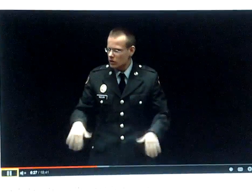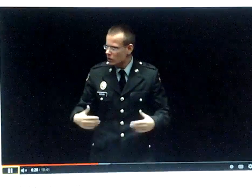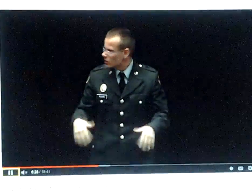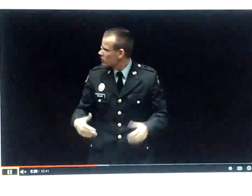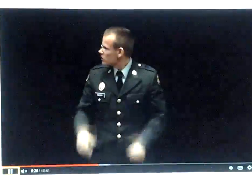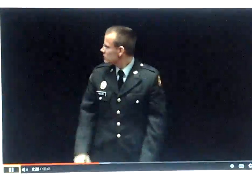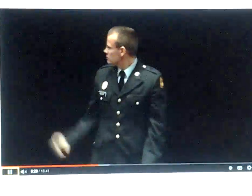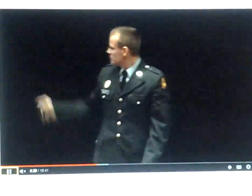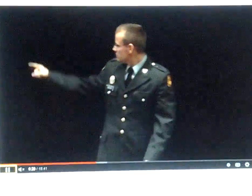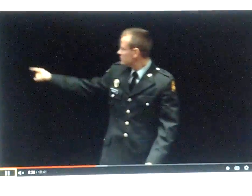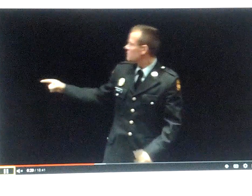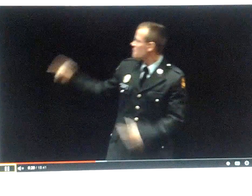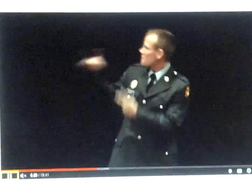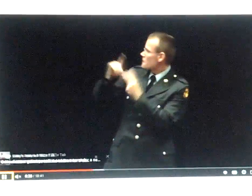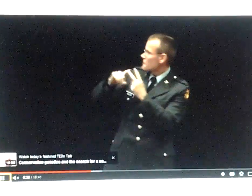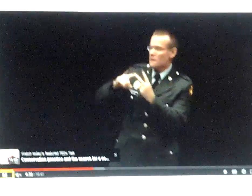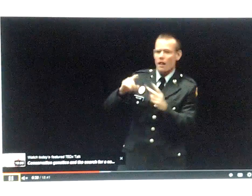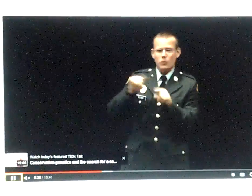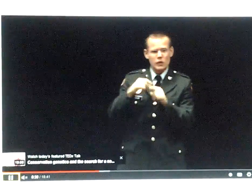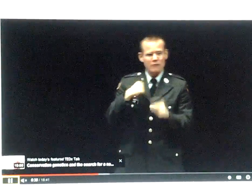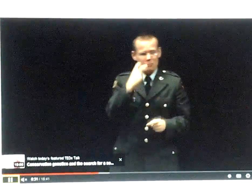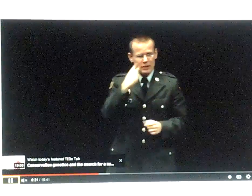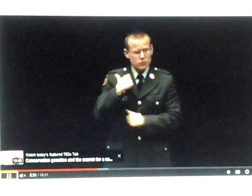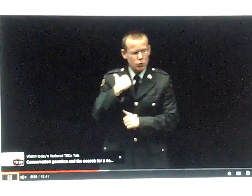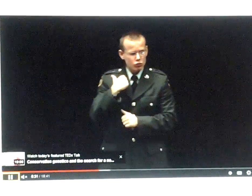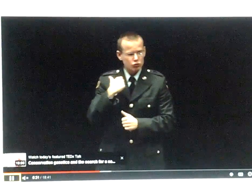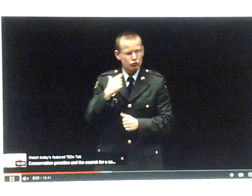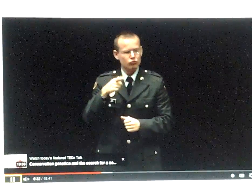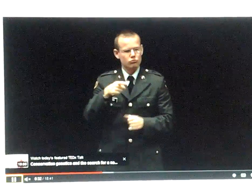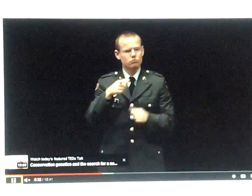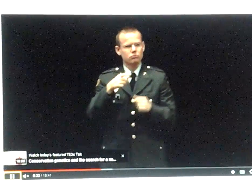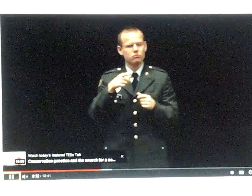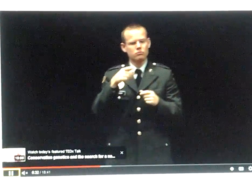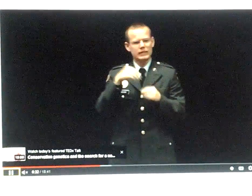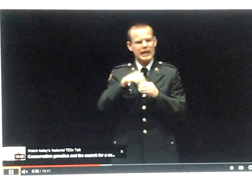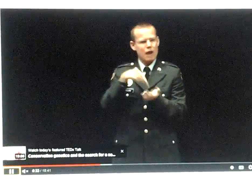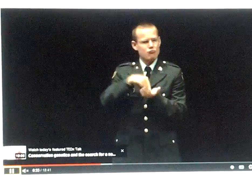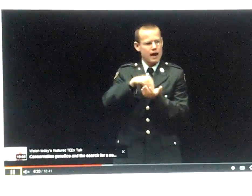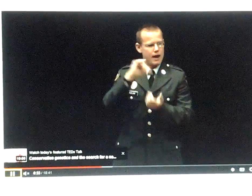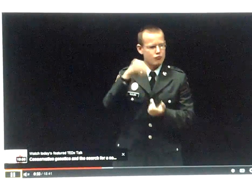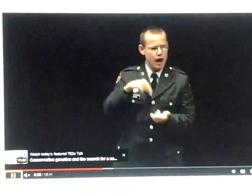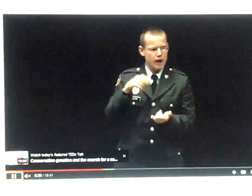So another one had his arm was injured.